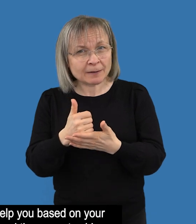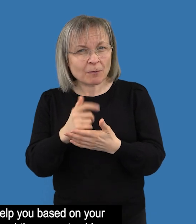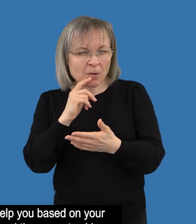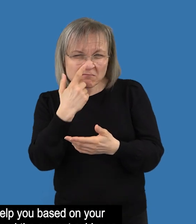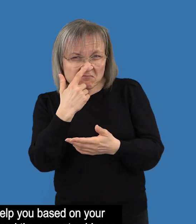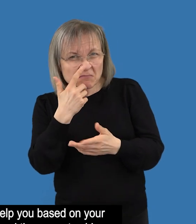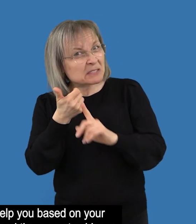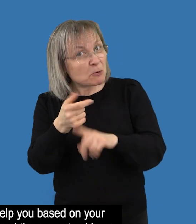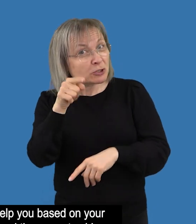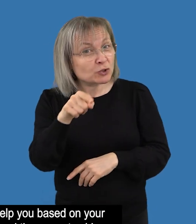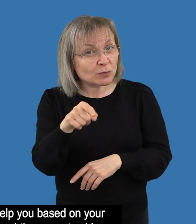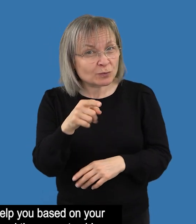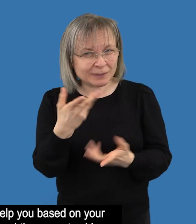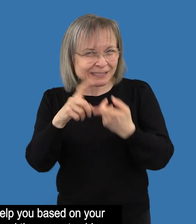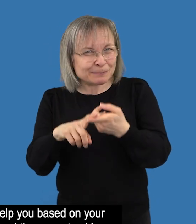needs and the current evidence.